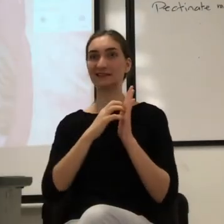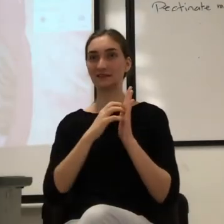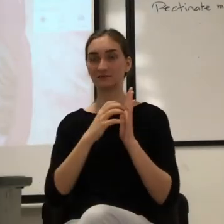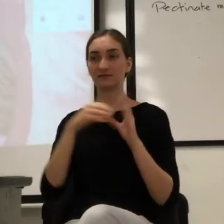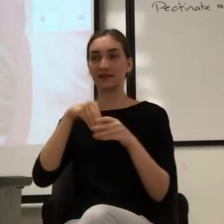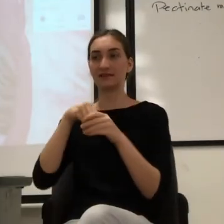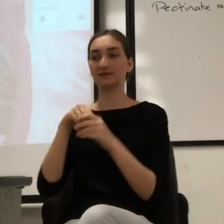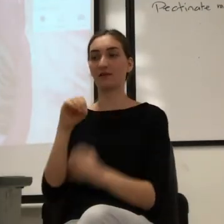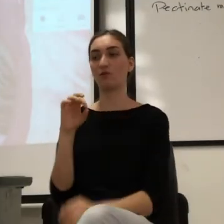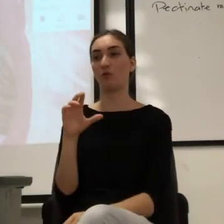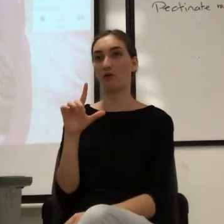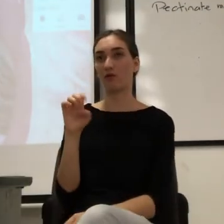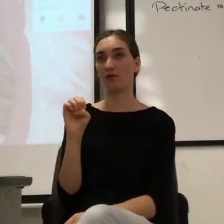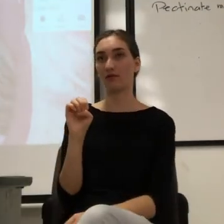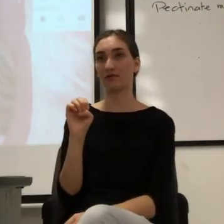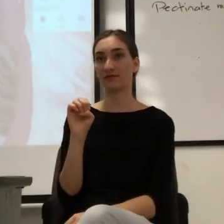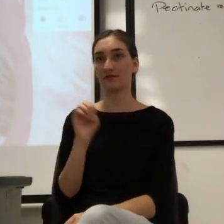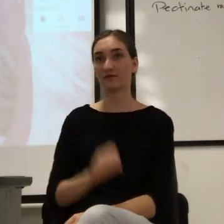Also see,